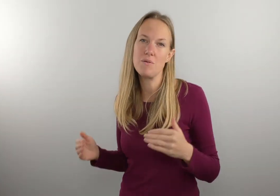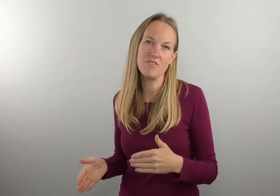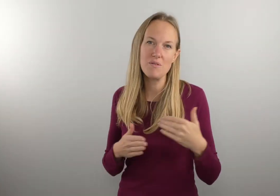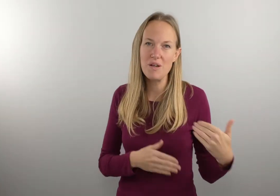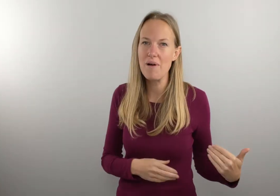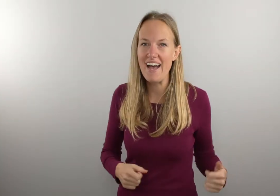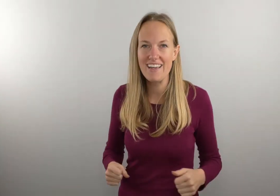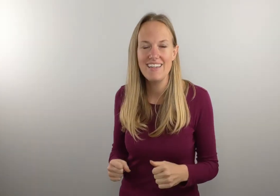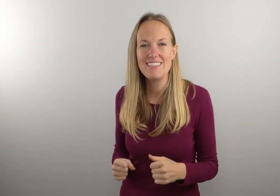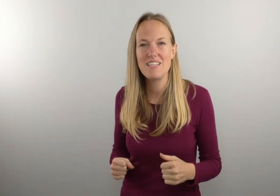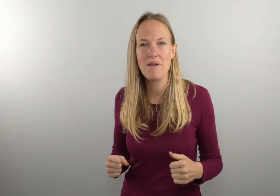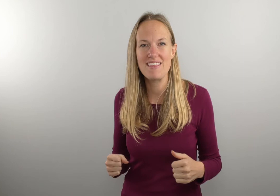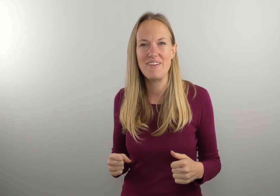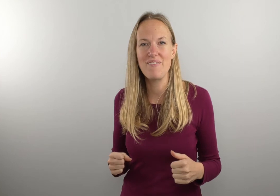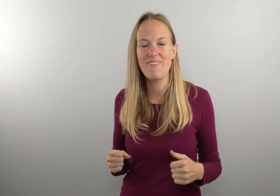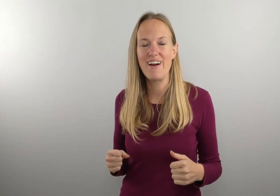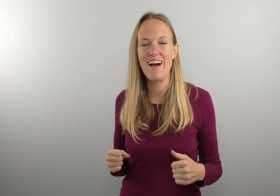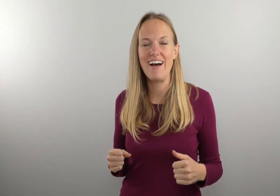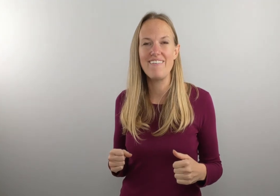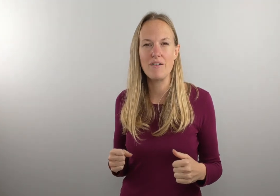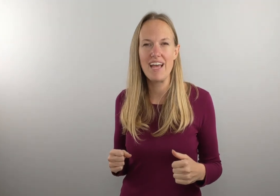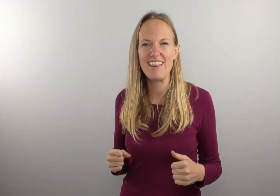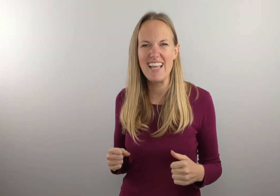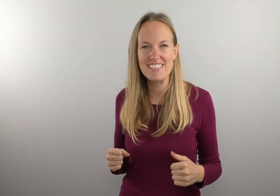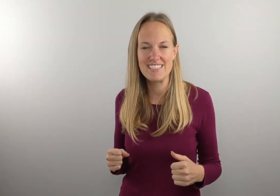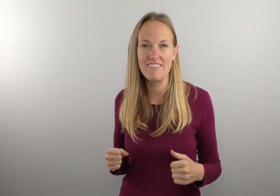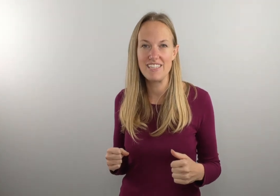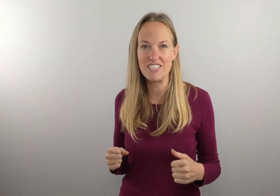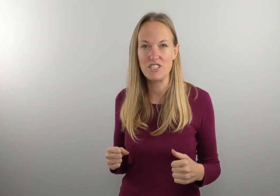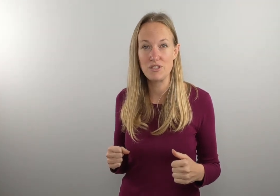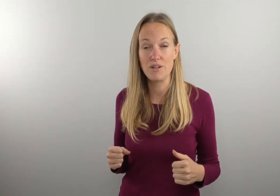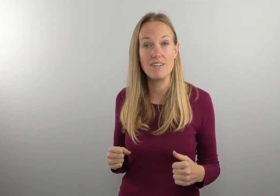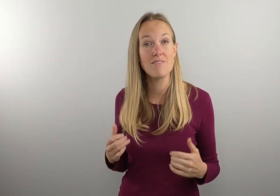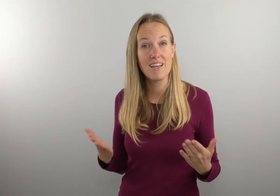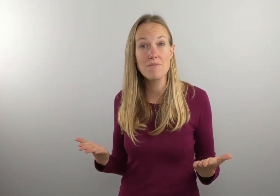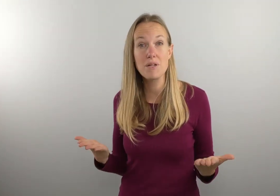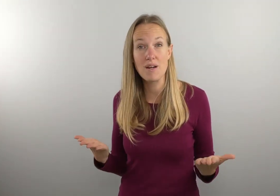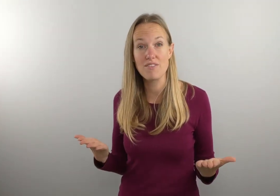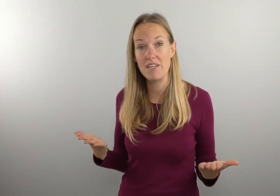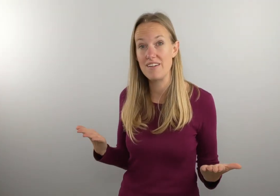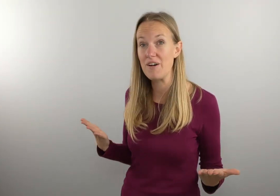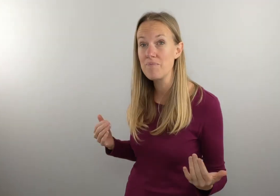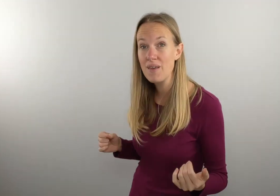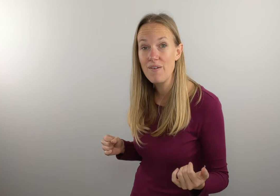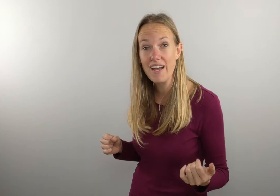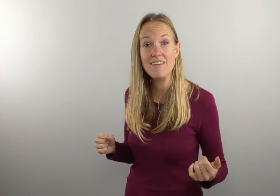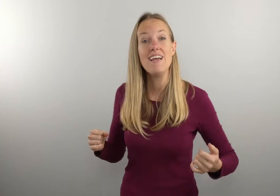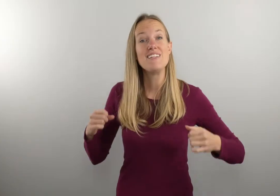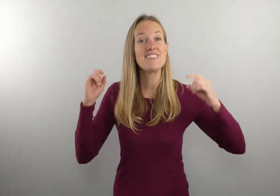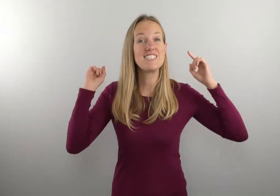prefer we go back to the method where we had less stuff in each tutorial. It'd be great for me to know. Okay, so let's try